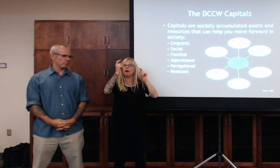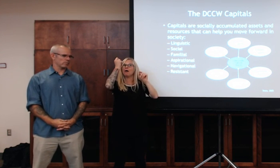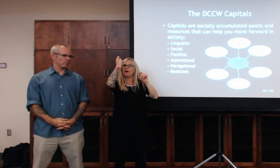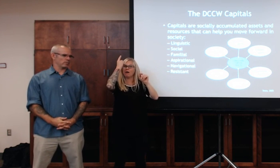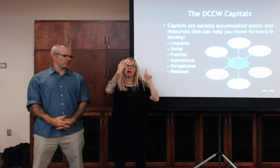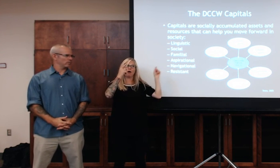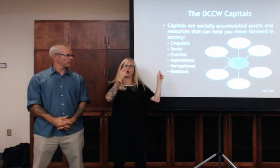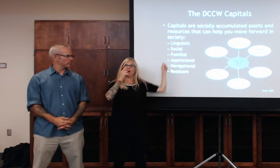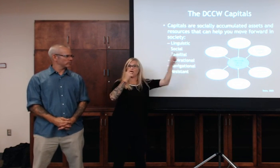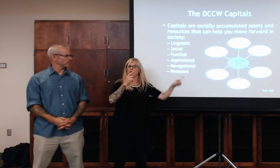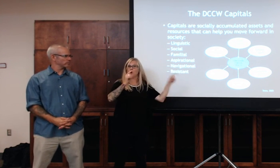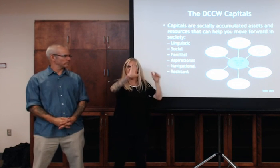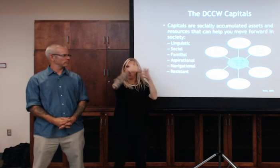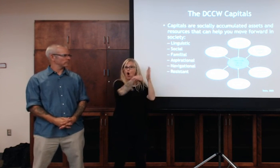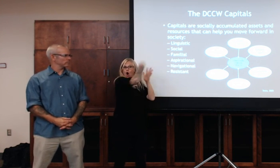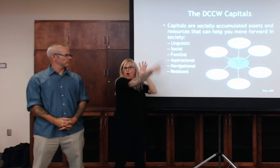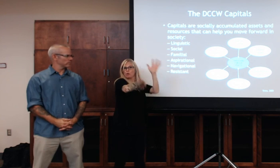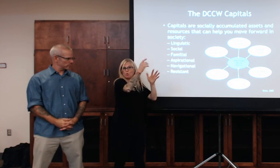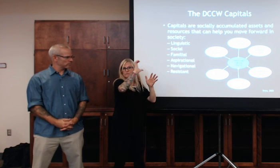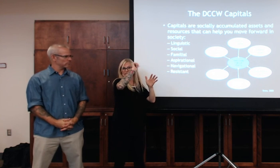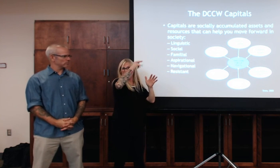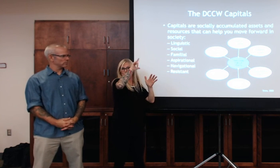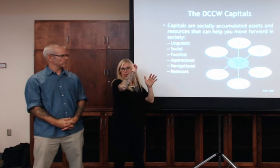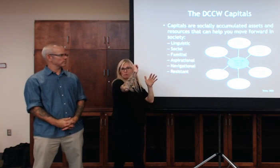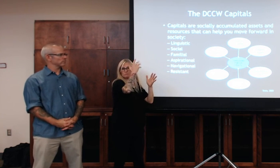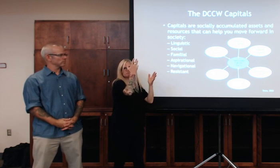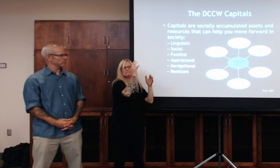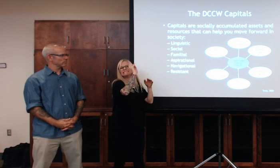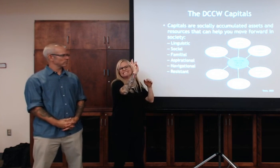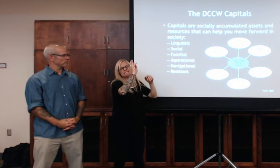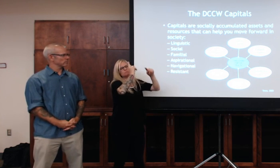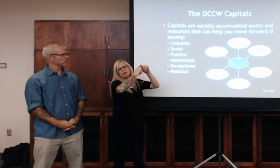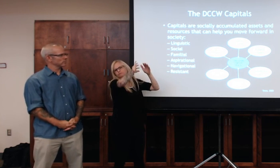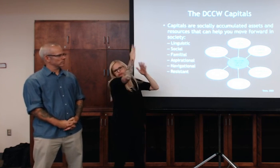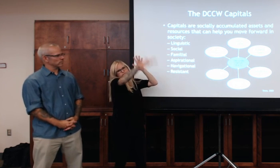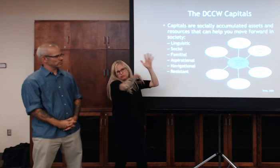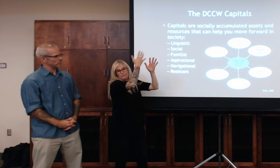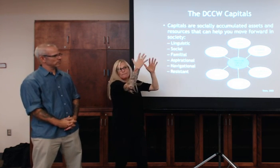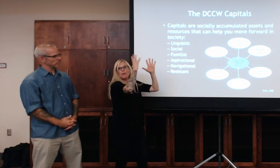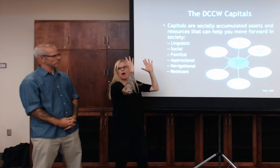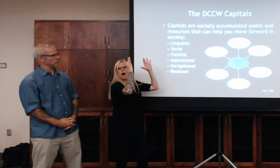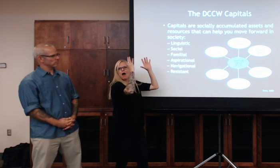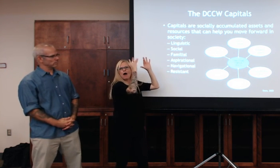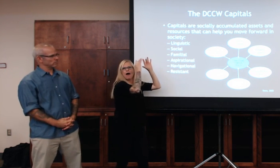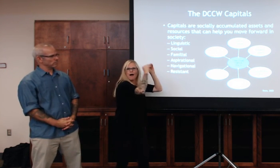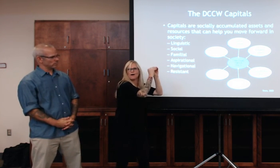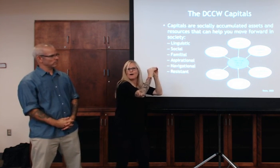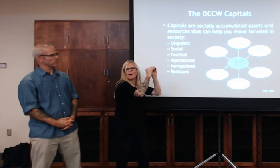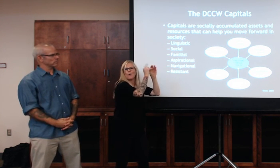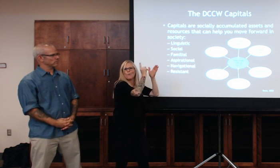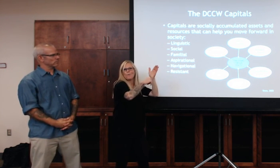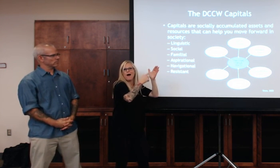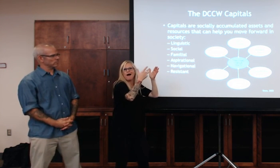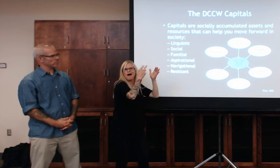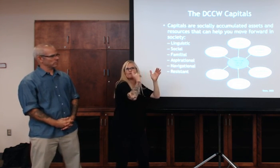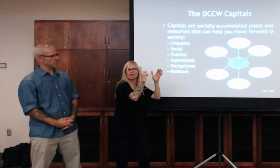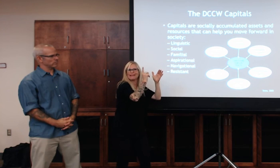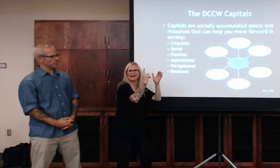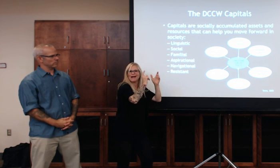list here. But all six of these capitals, six plus, all center on what